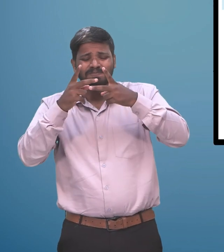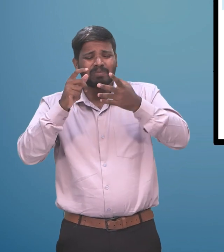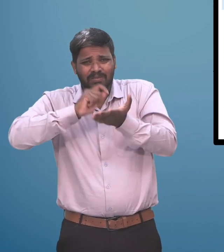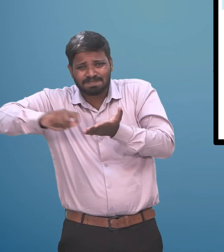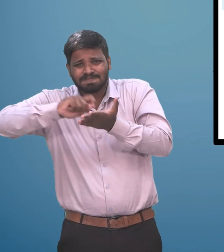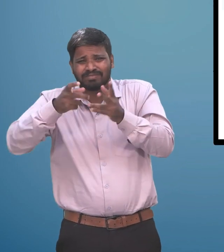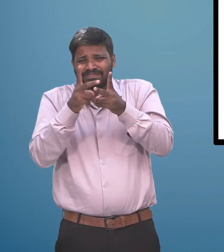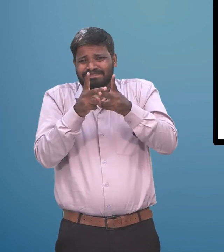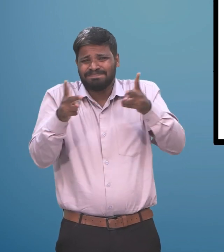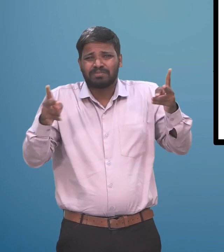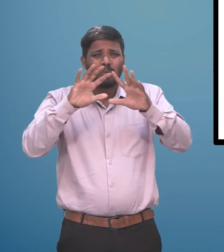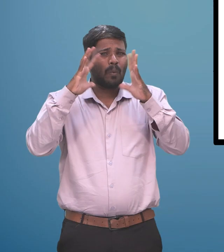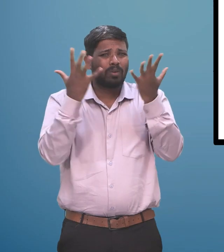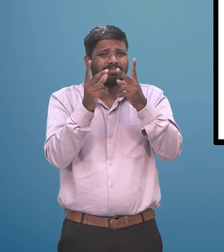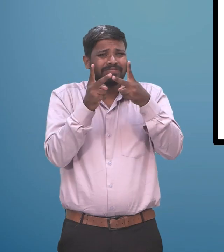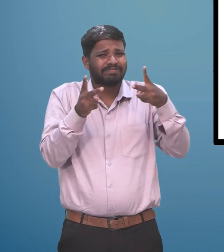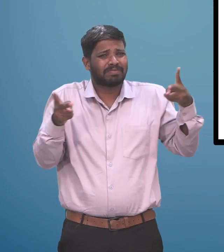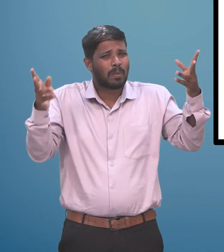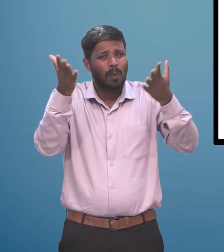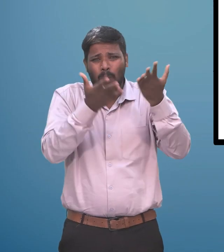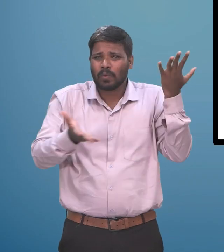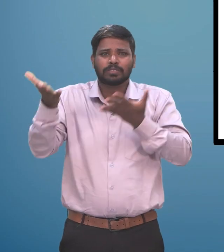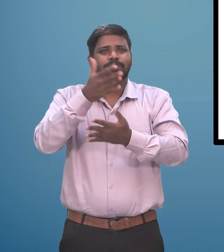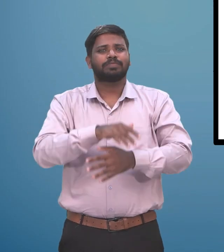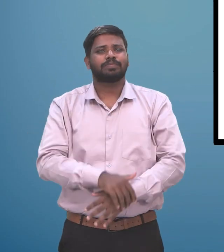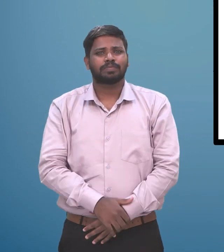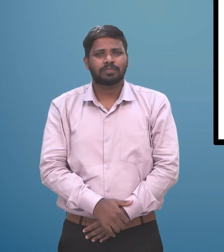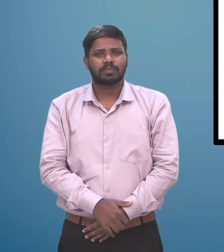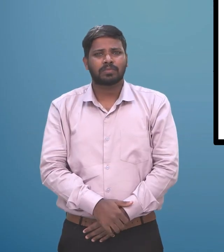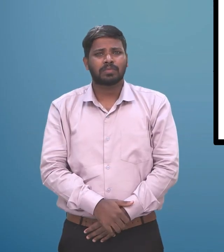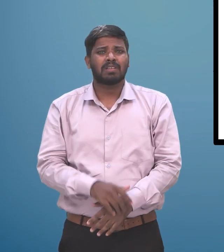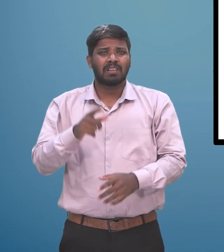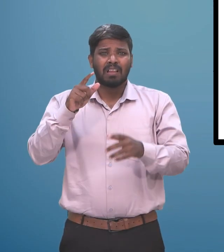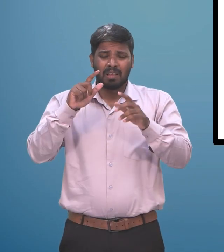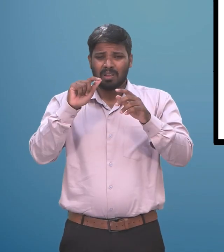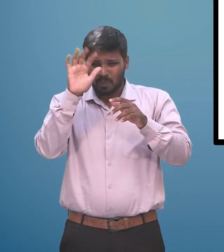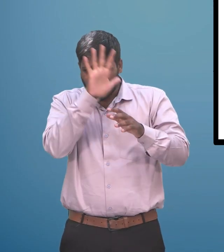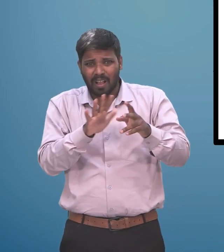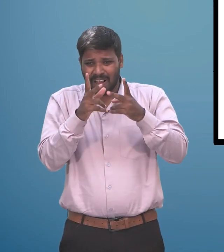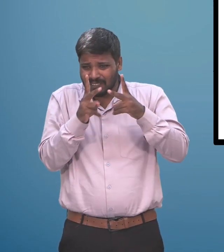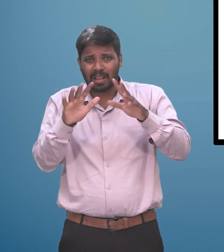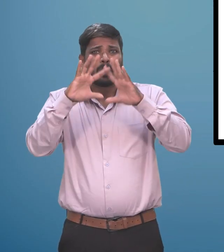about 100 versions of the Mahabharata that have come down to us in folklore forms.